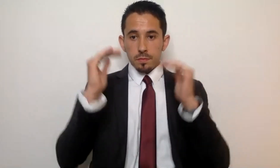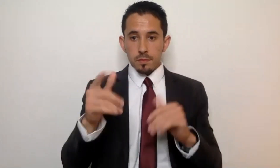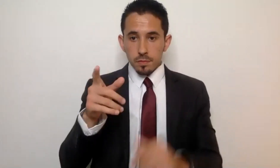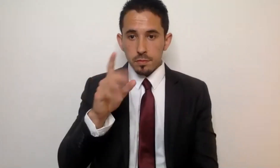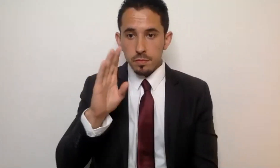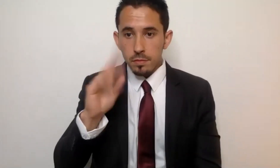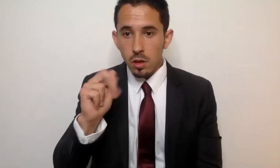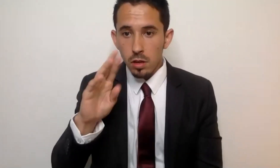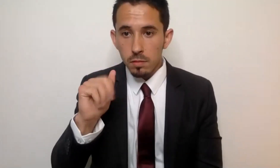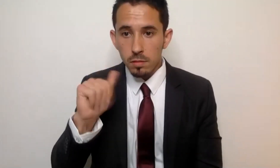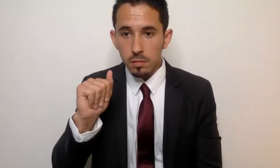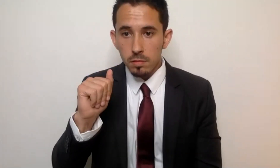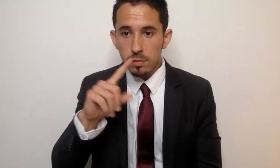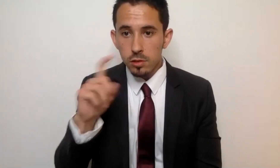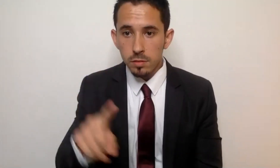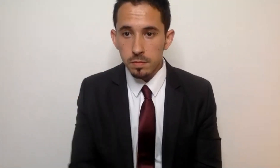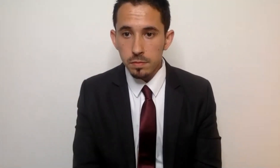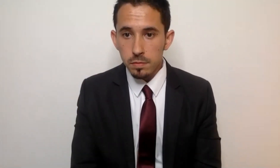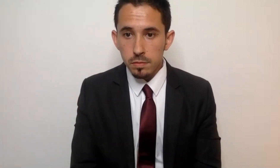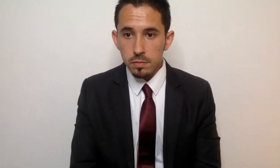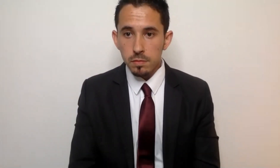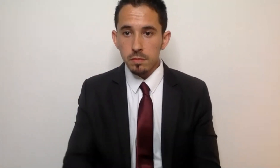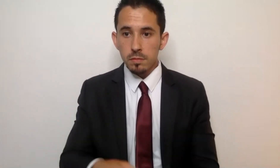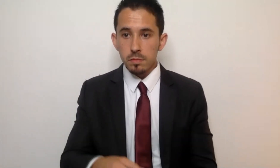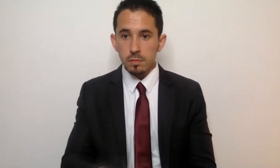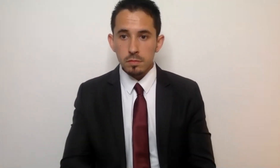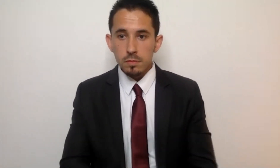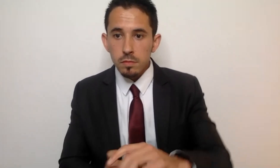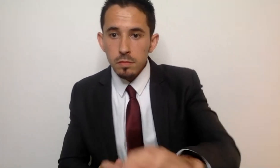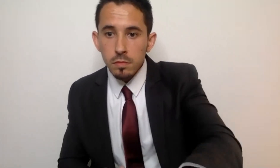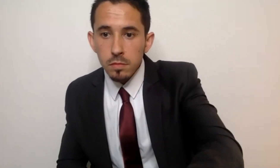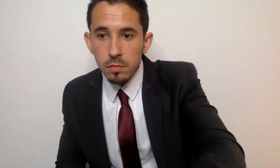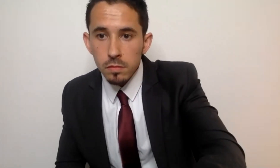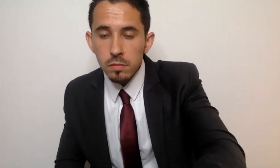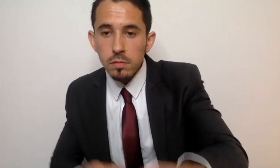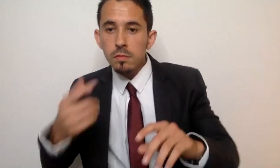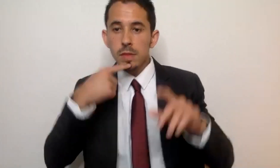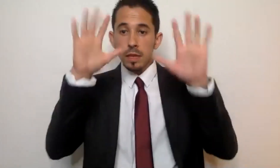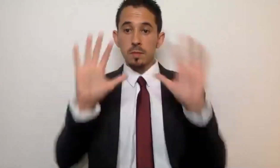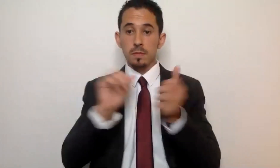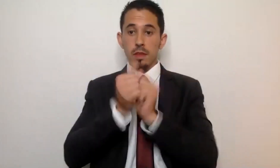and no access to information. So we have another question.